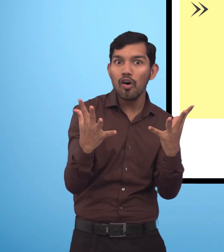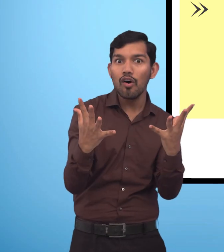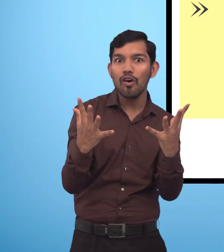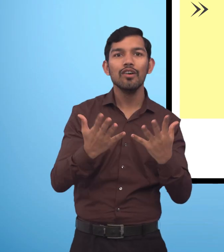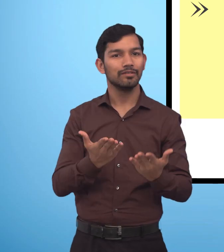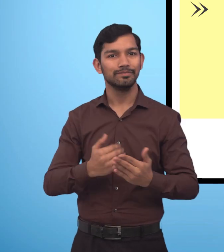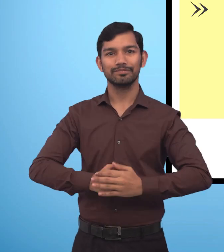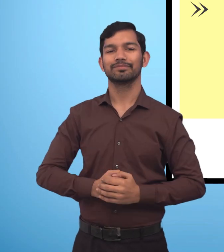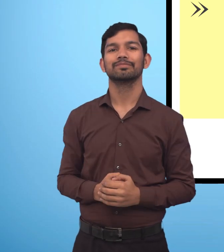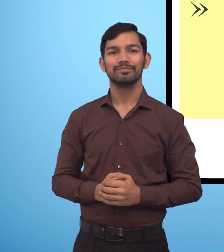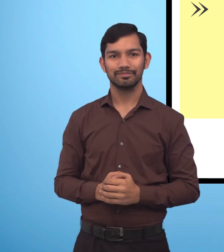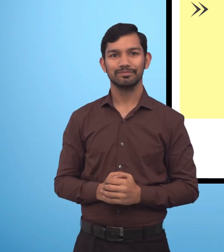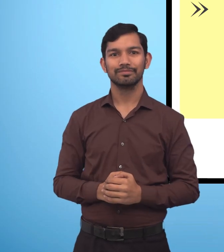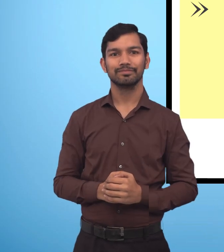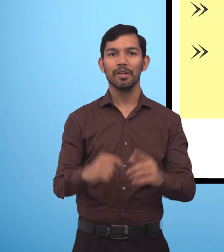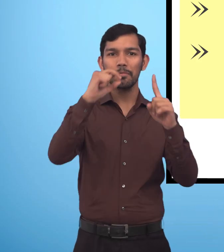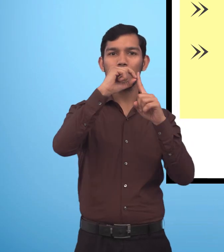Amazed.